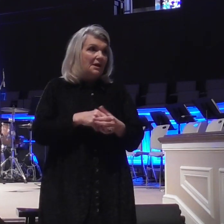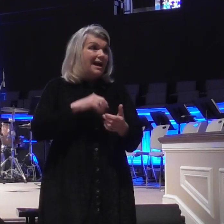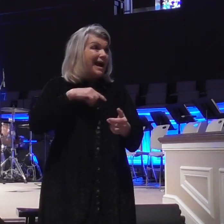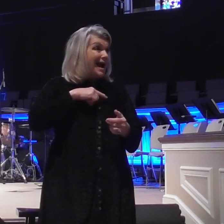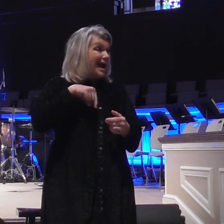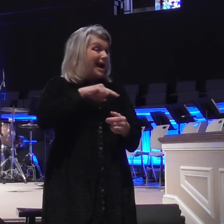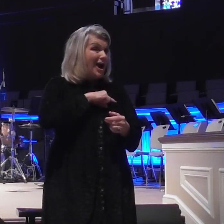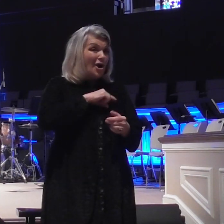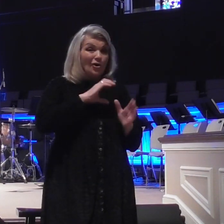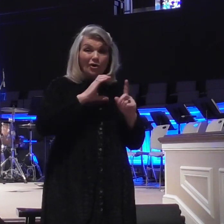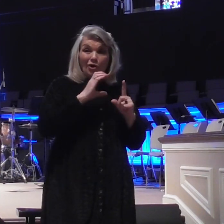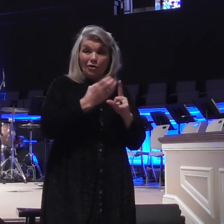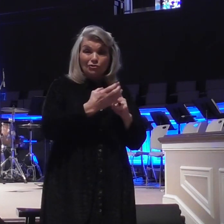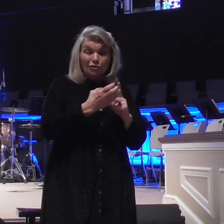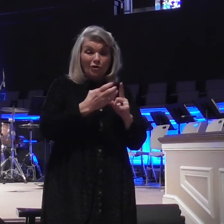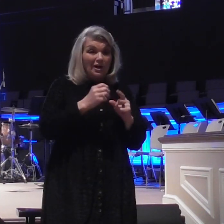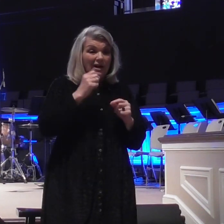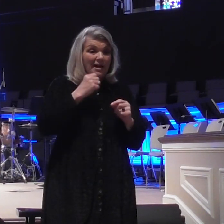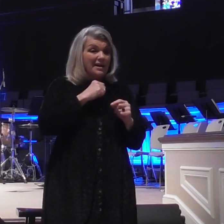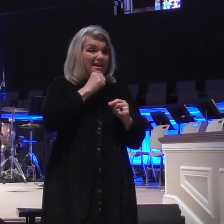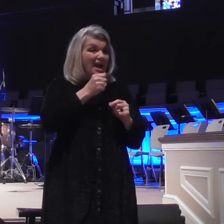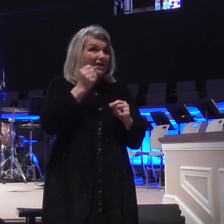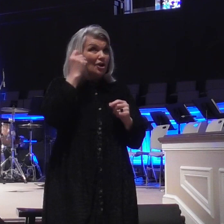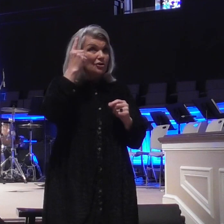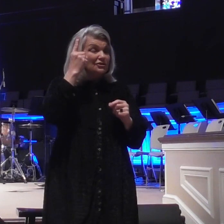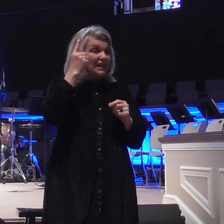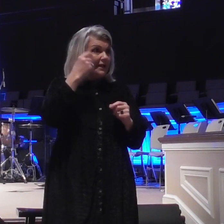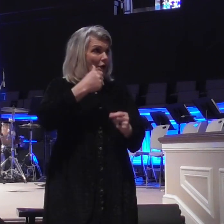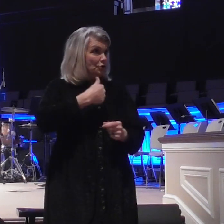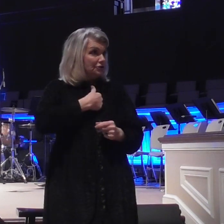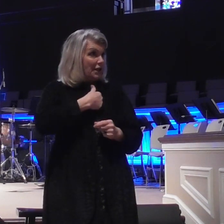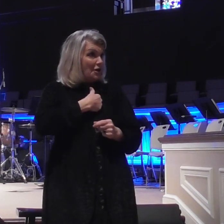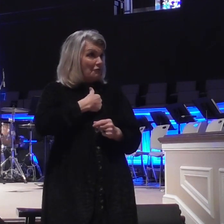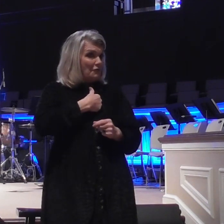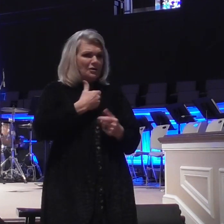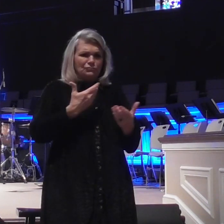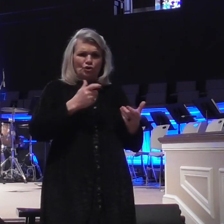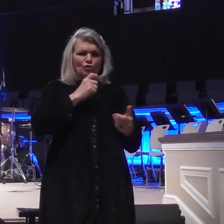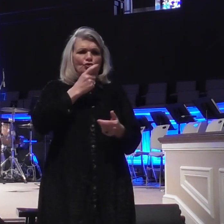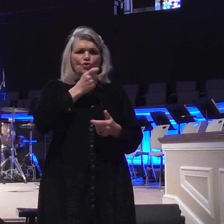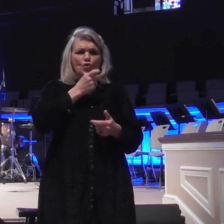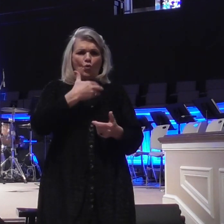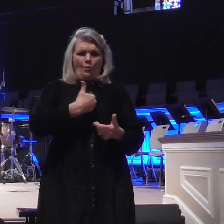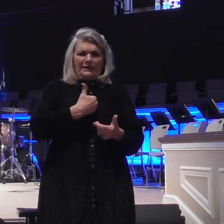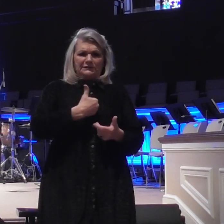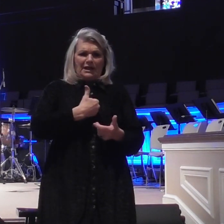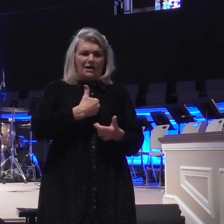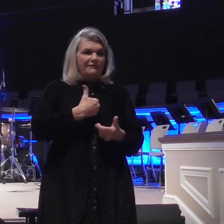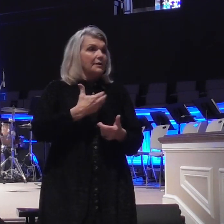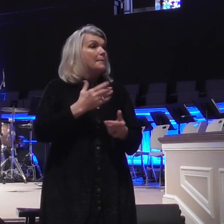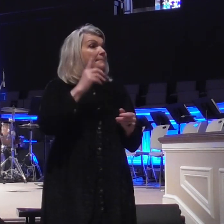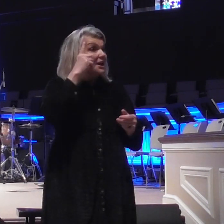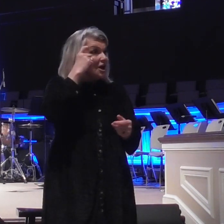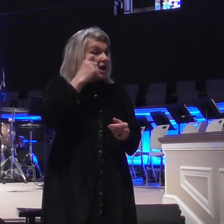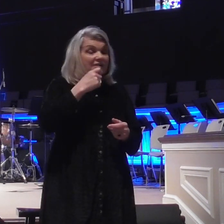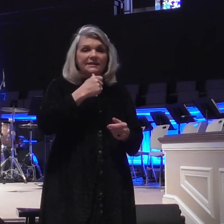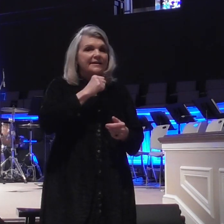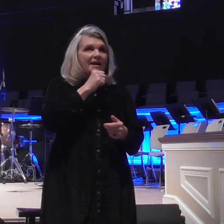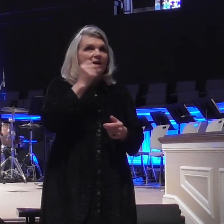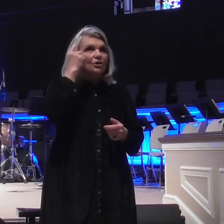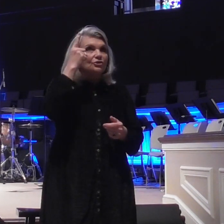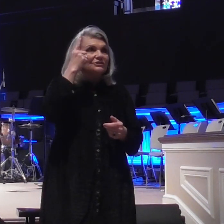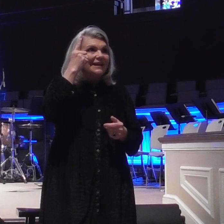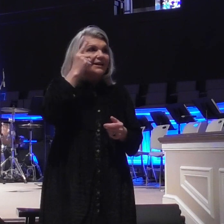because we don't know whose we are. And so what we find in this current culture is this morass